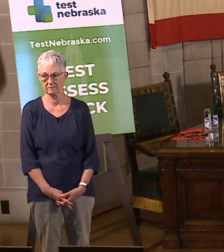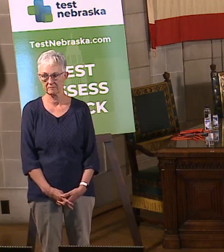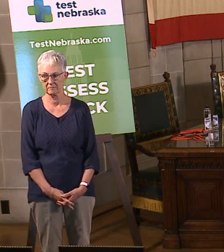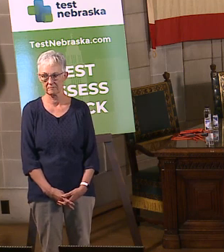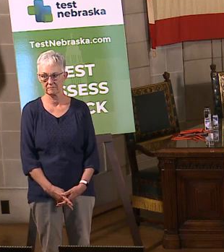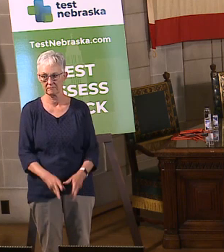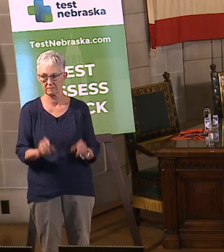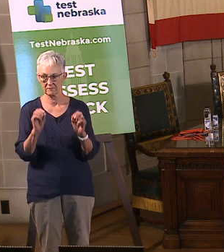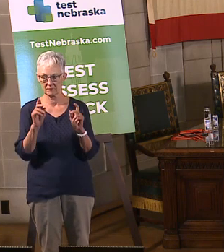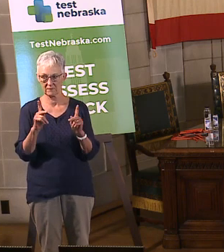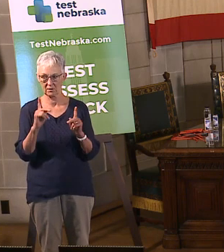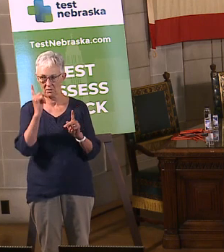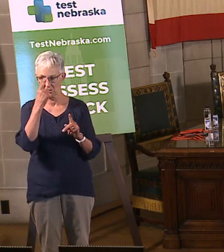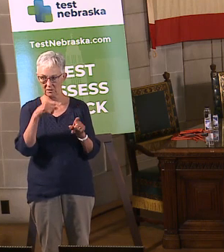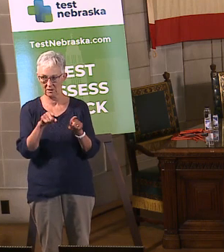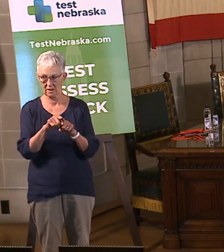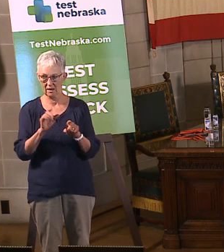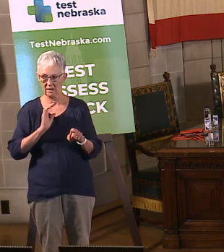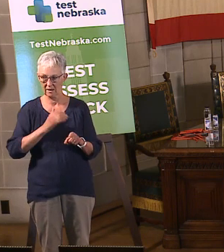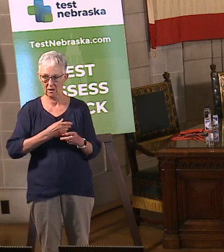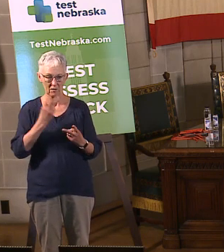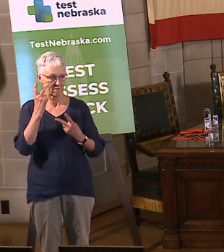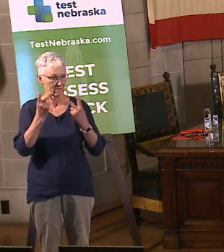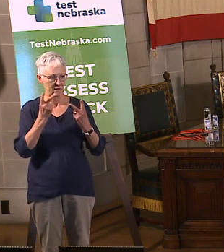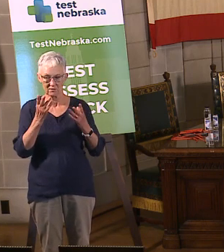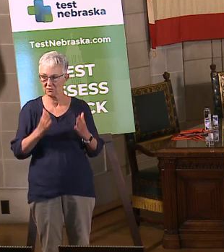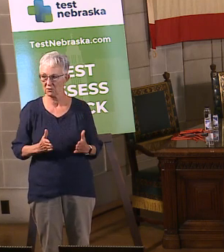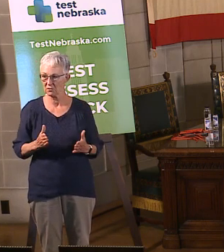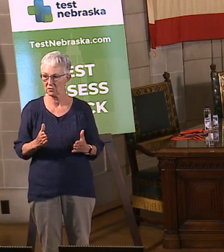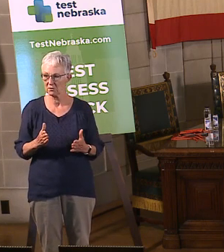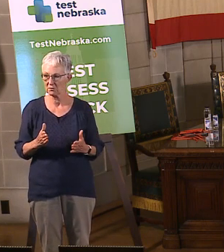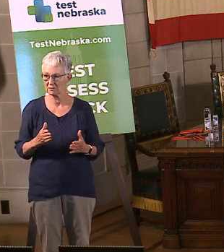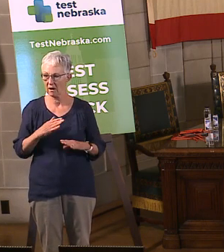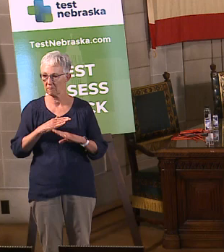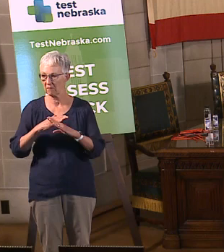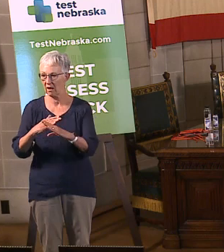Okay, looks like our guest got held up there.